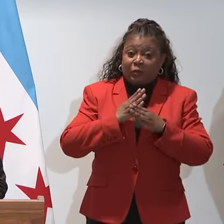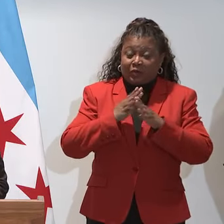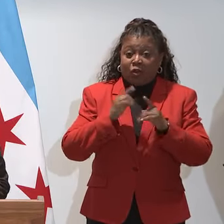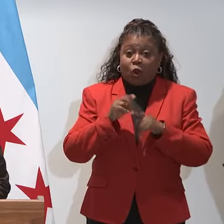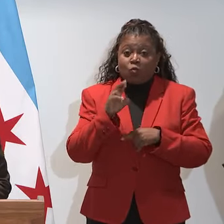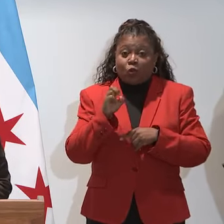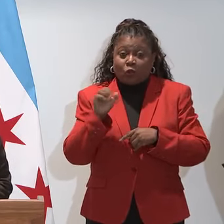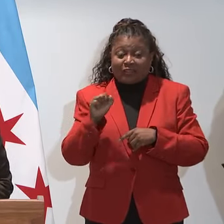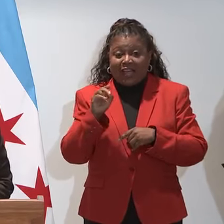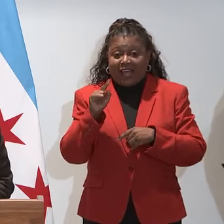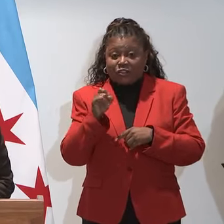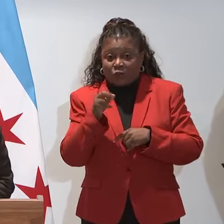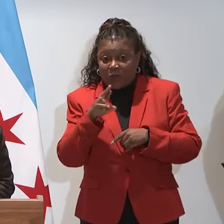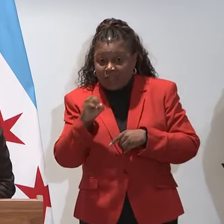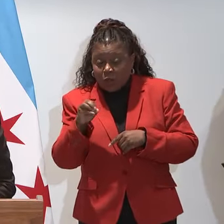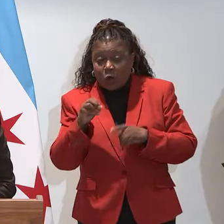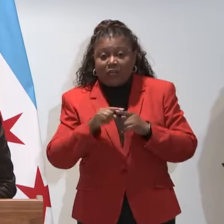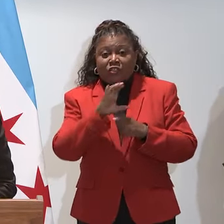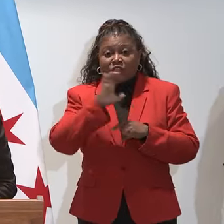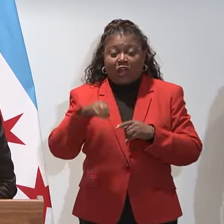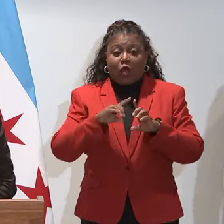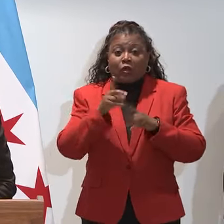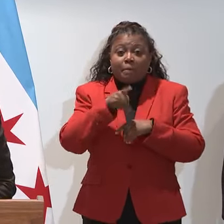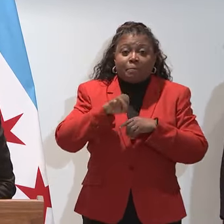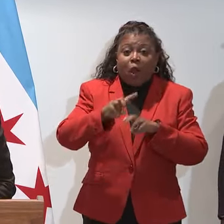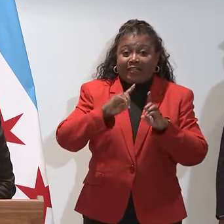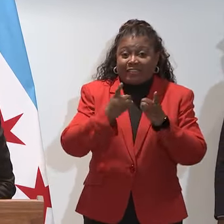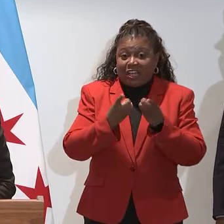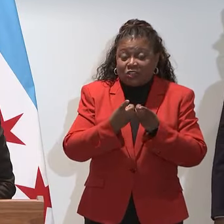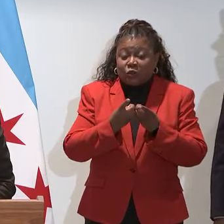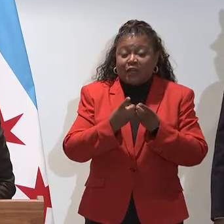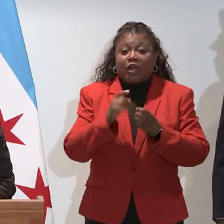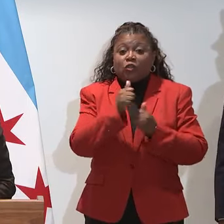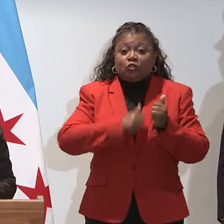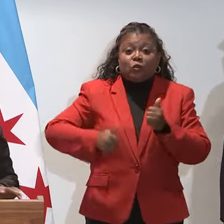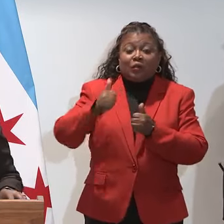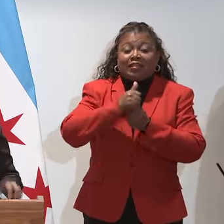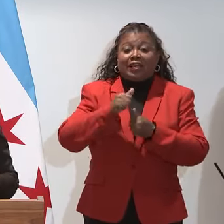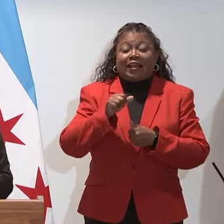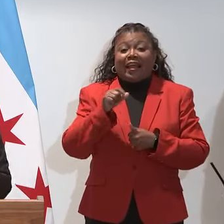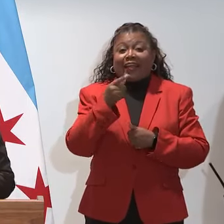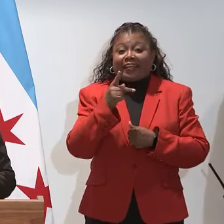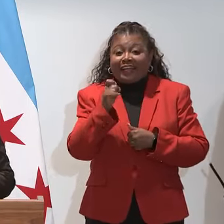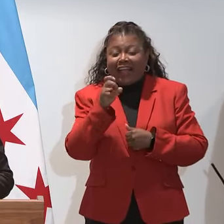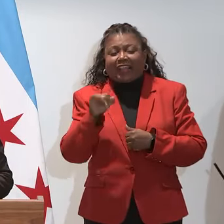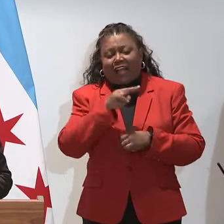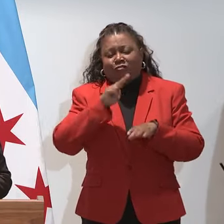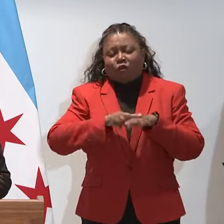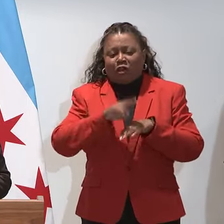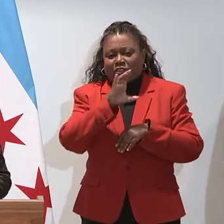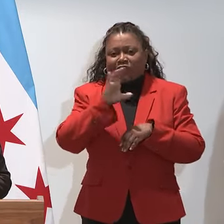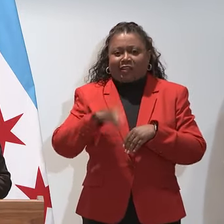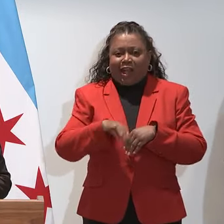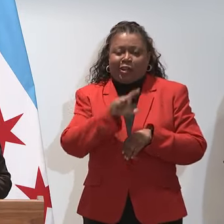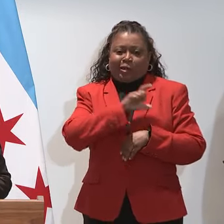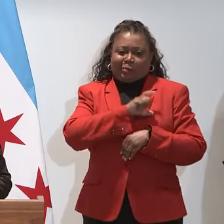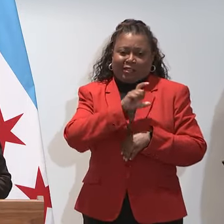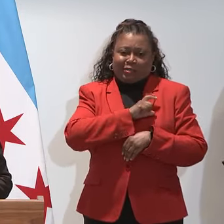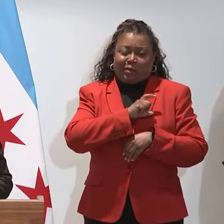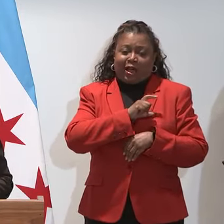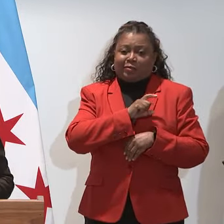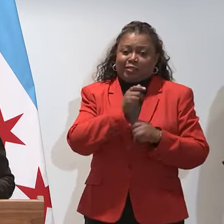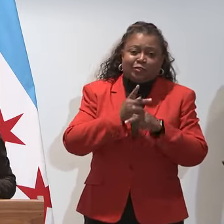Commissioner Rosa Escareno, Chicago Park District Superintendent Mike Kelly, of course, Chicago Police